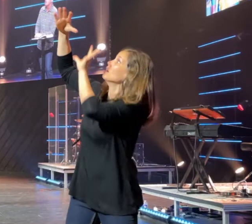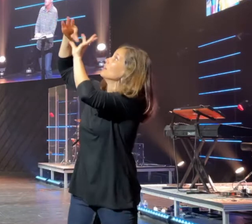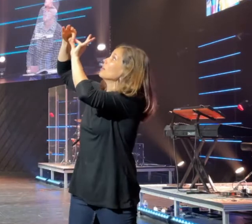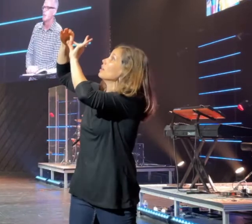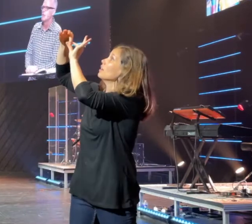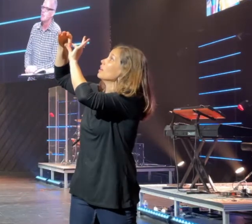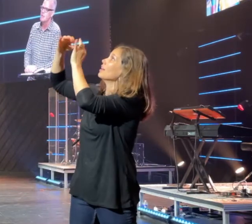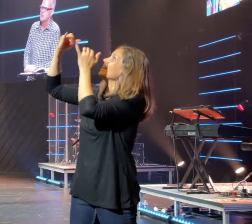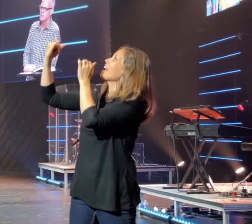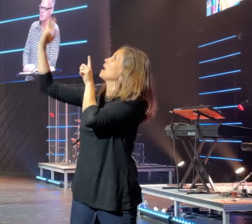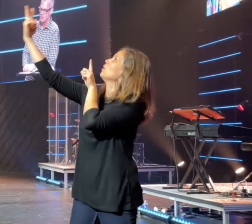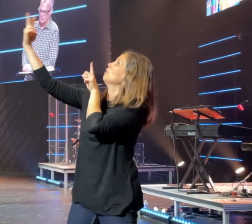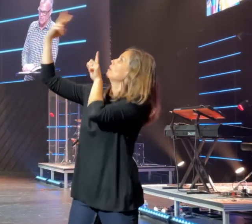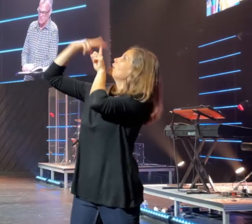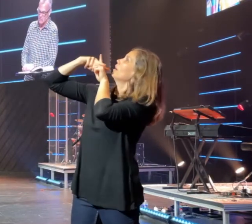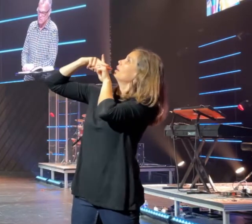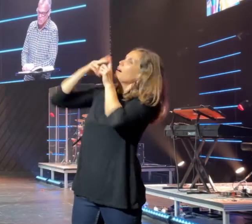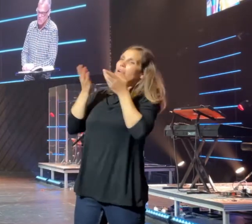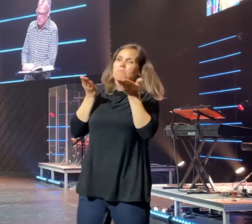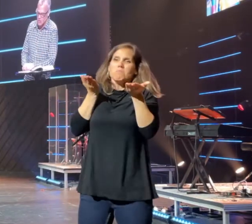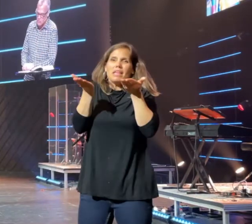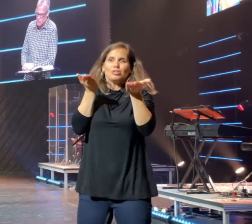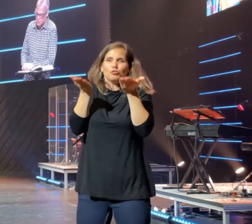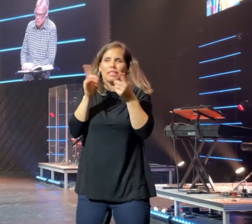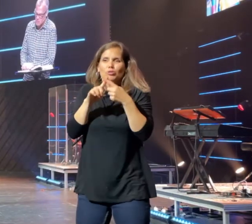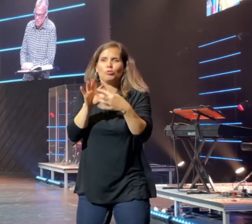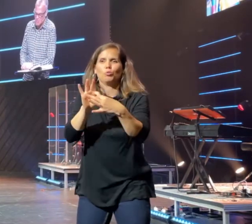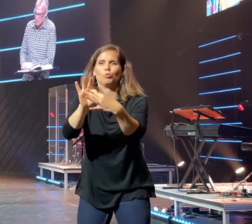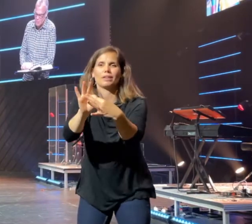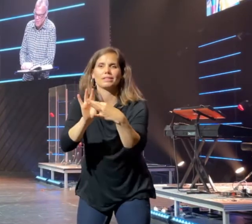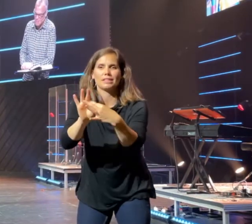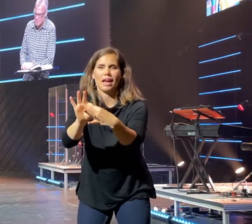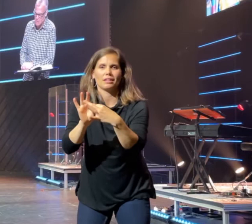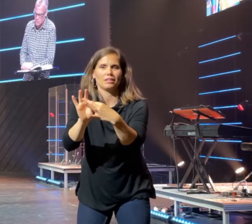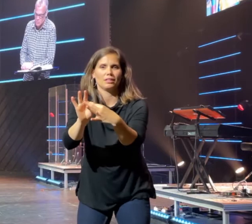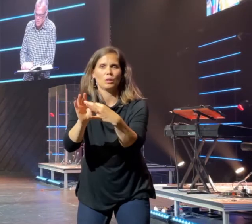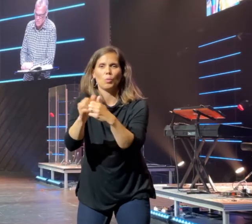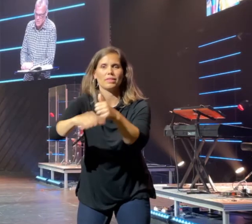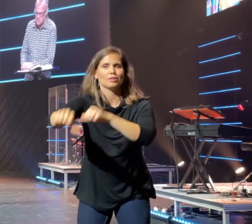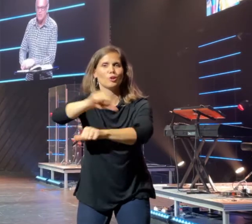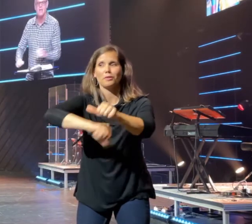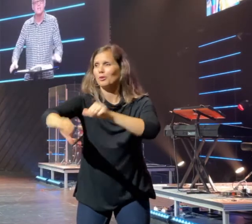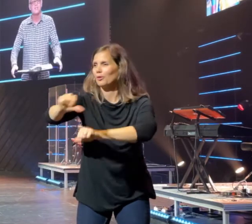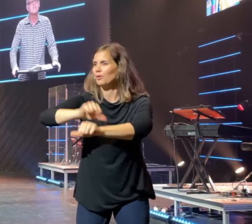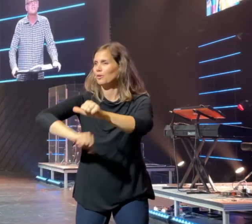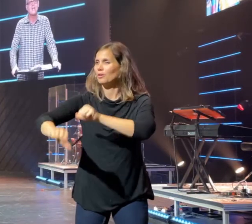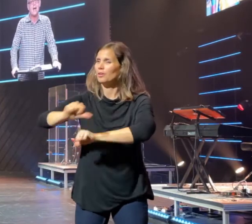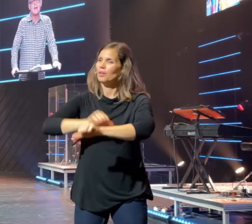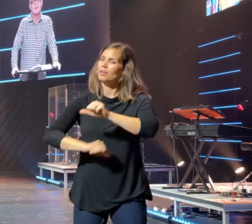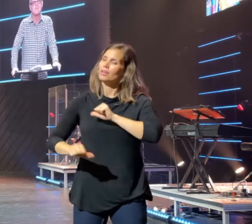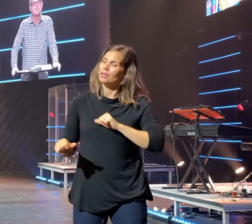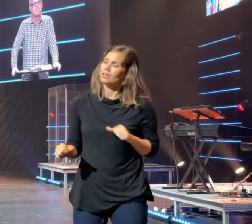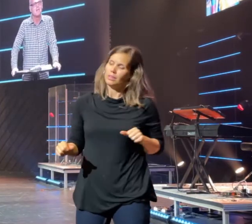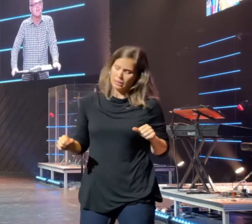given the ministry of reconciliation. We are also supposed to become reconcilers with each other. Jesus